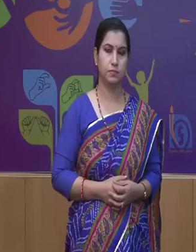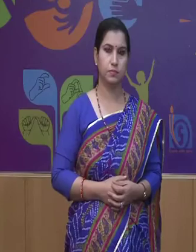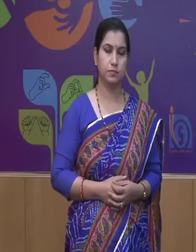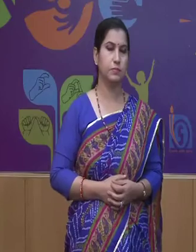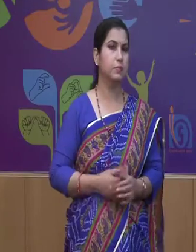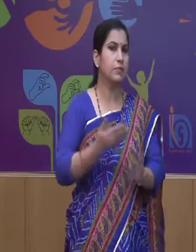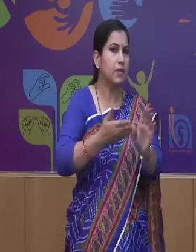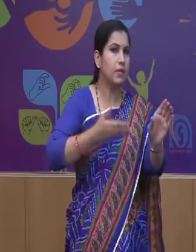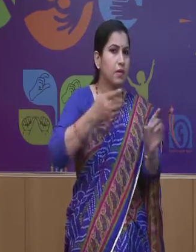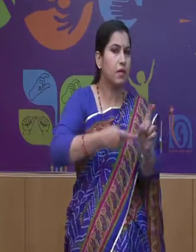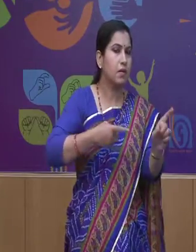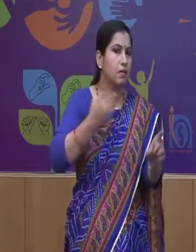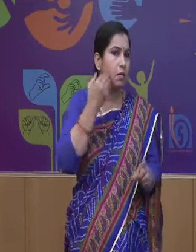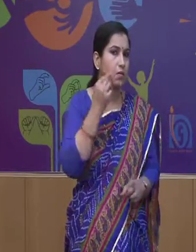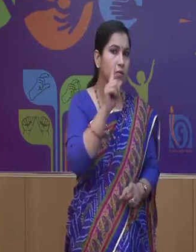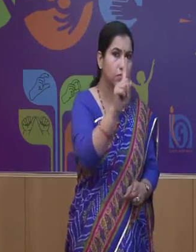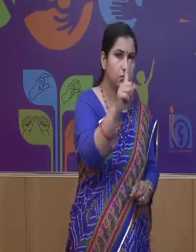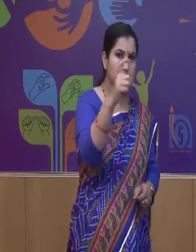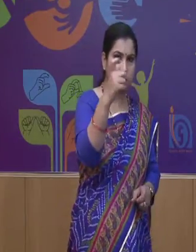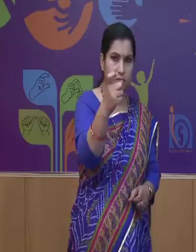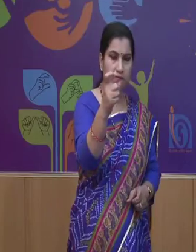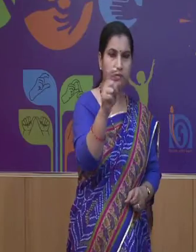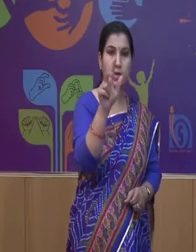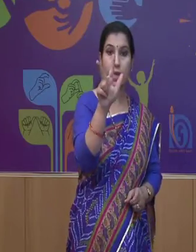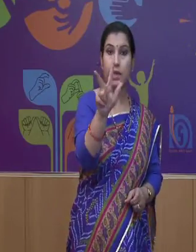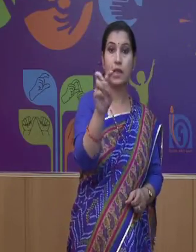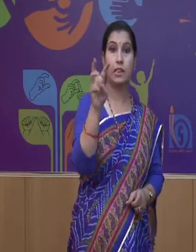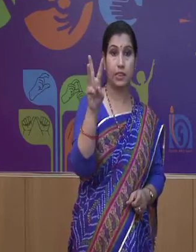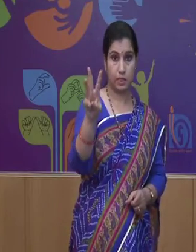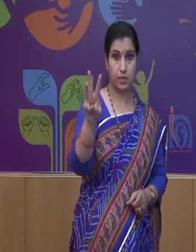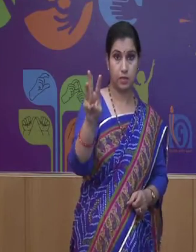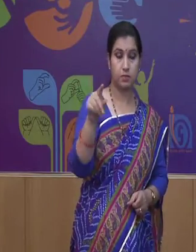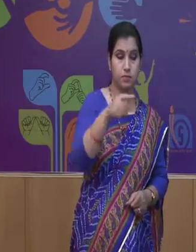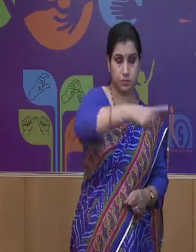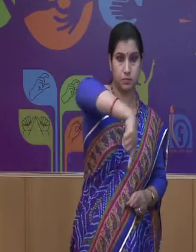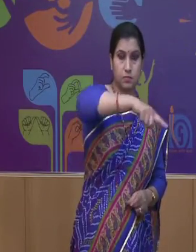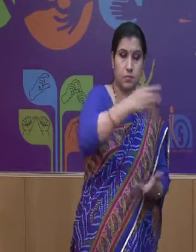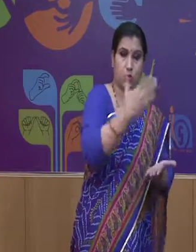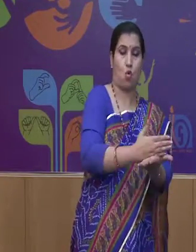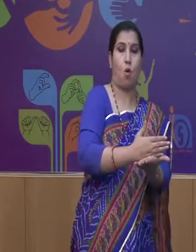In the year 1783, they stopped paying